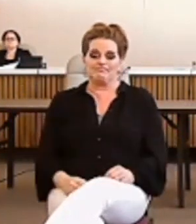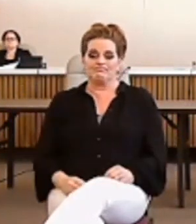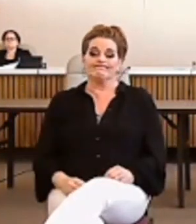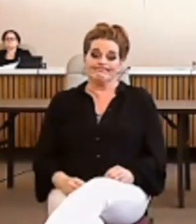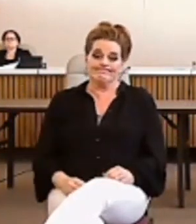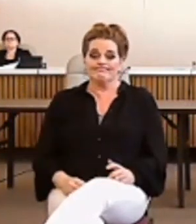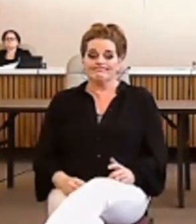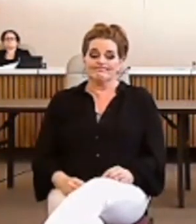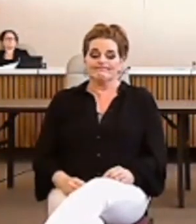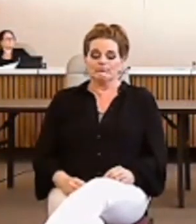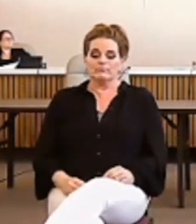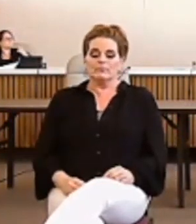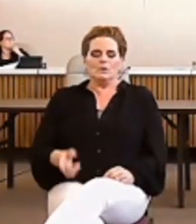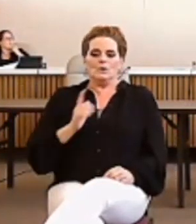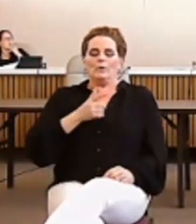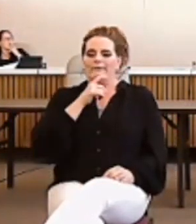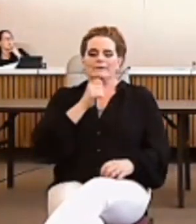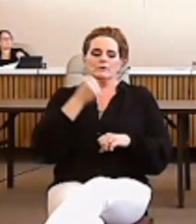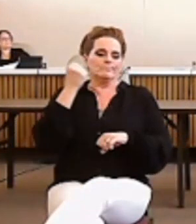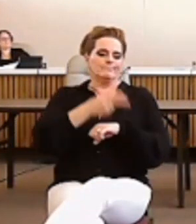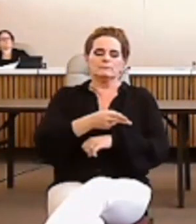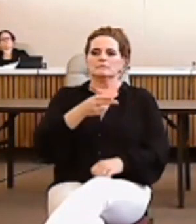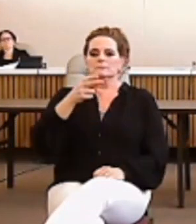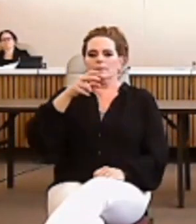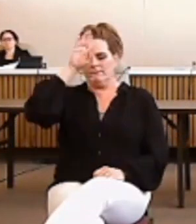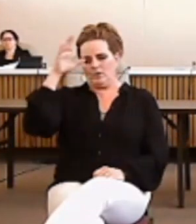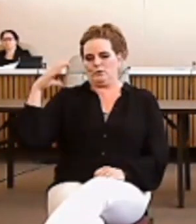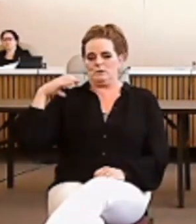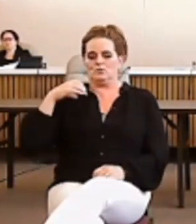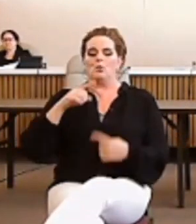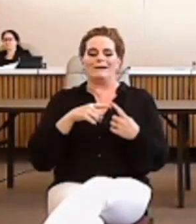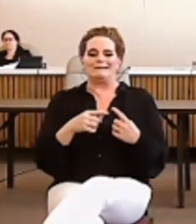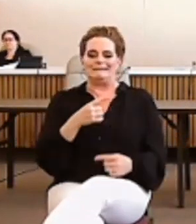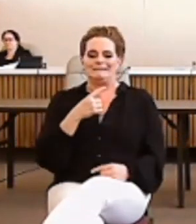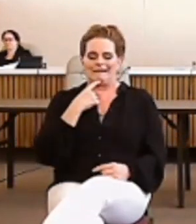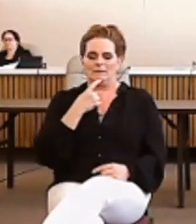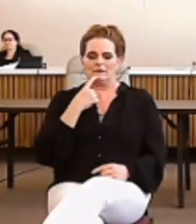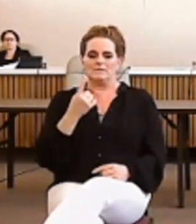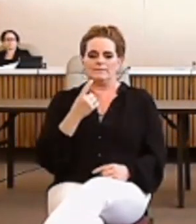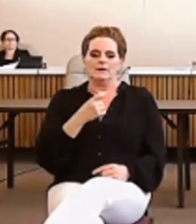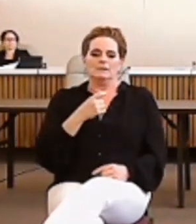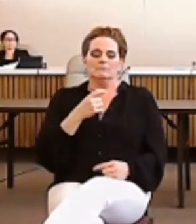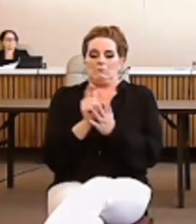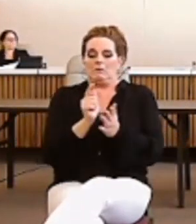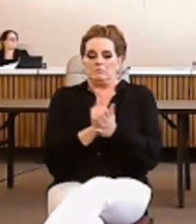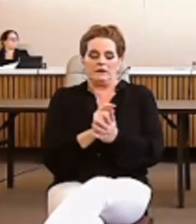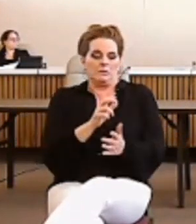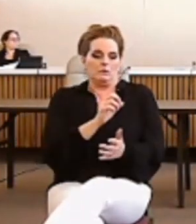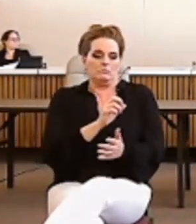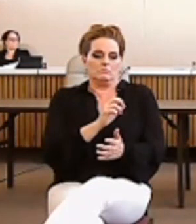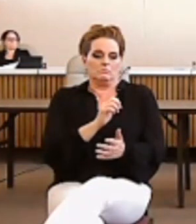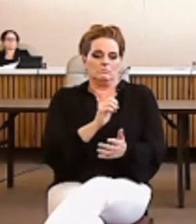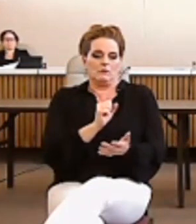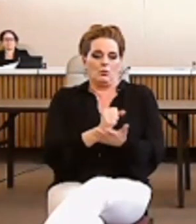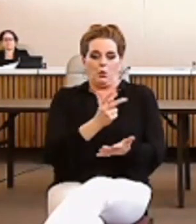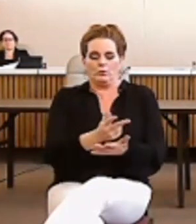That's, like I said, we've never overridden the fire marshal in the past. I'll just put it that way. Whether we have the legal authority to or not, that